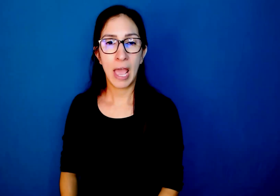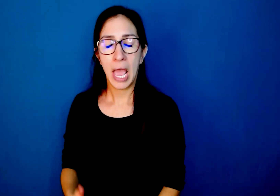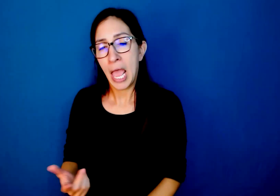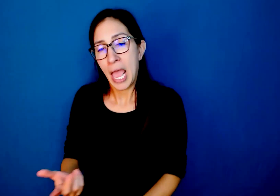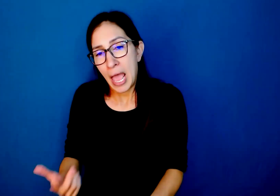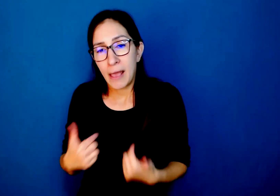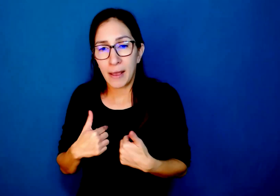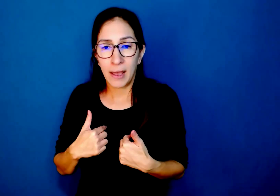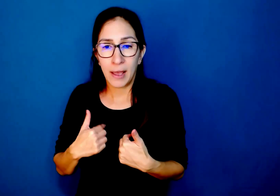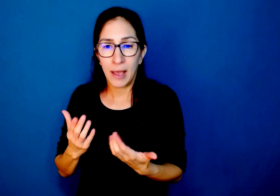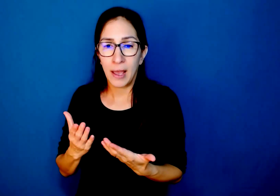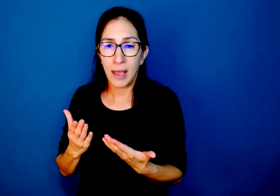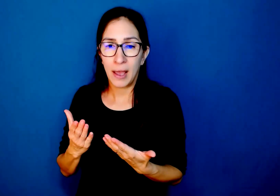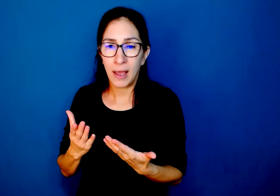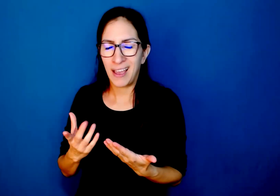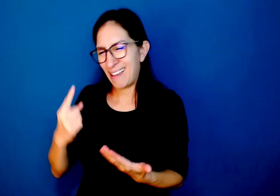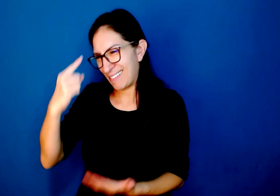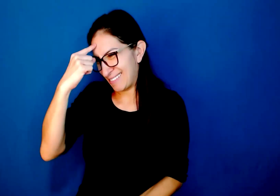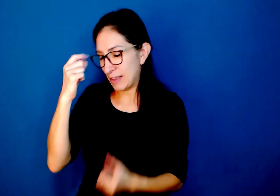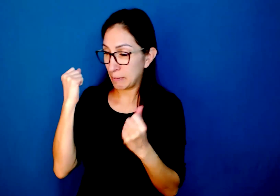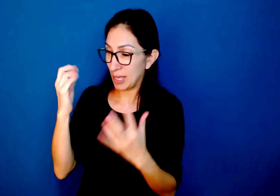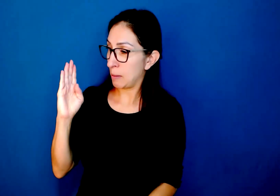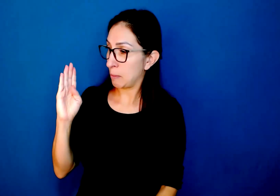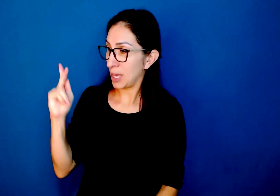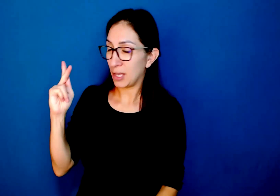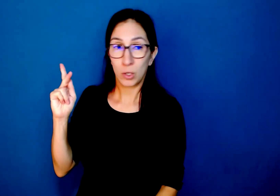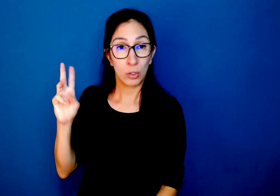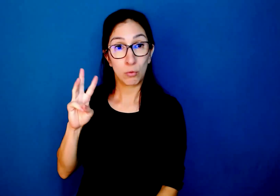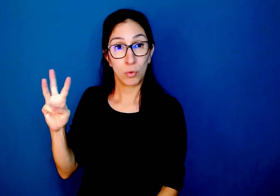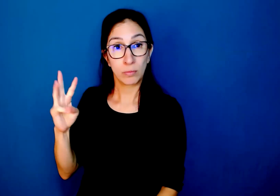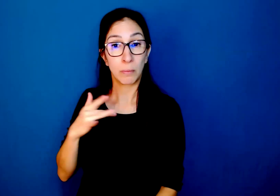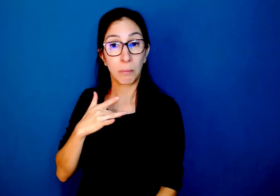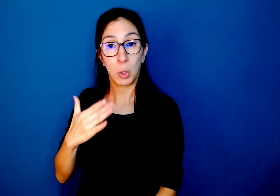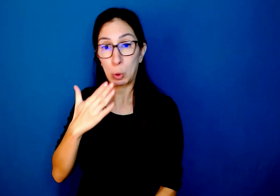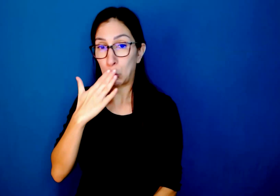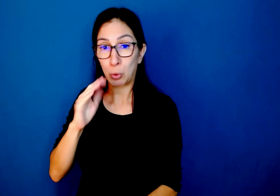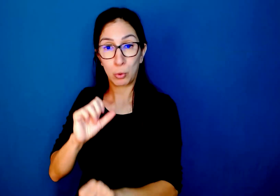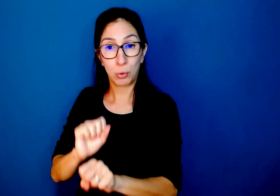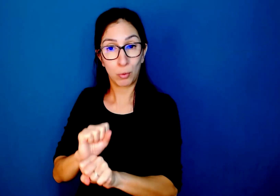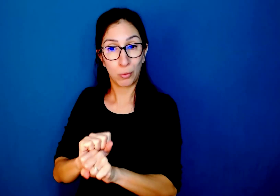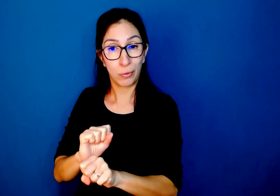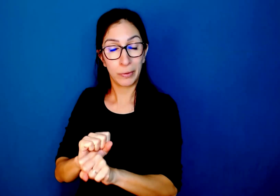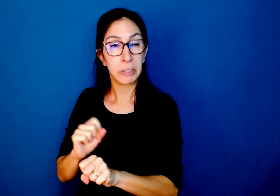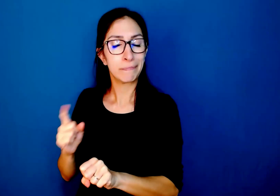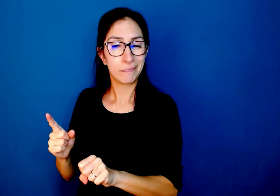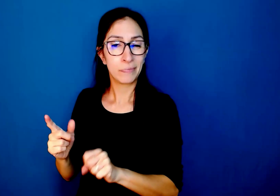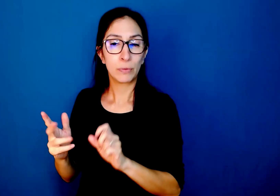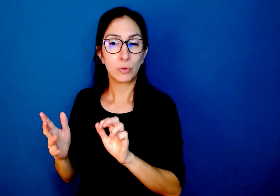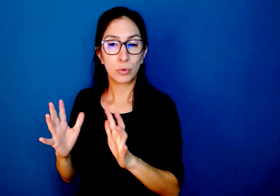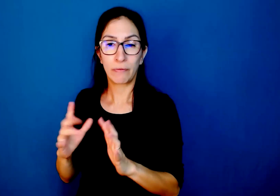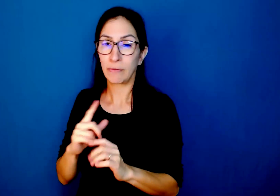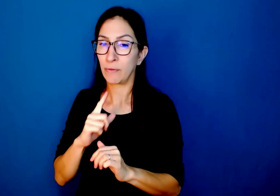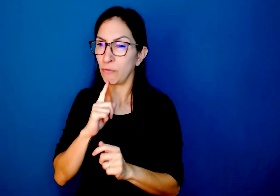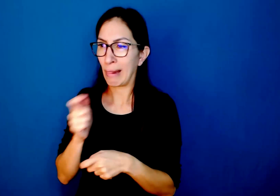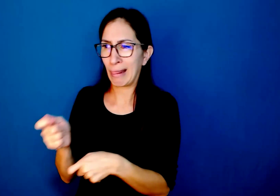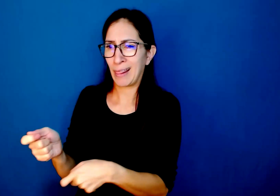lot of the bank websites do a really good job. I think, there was sort of a real push, at least here